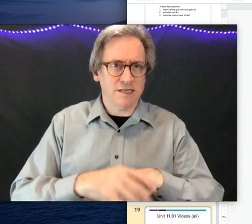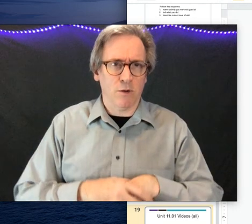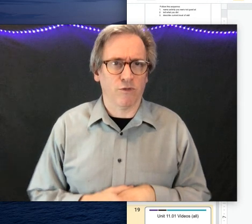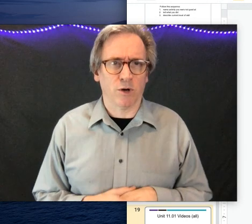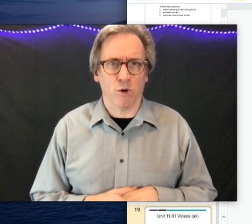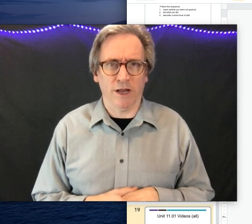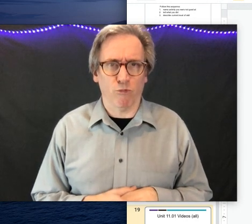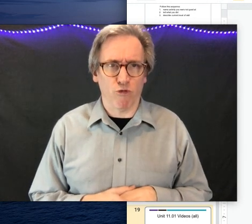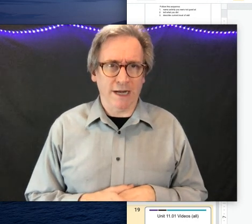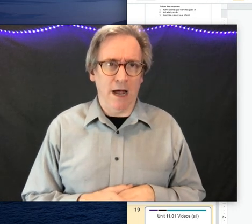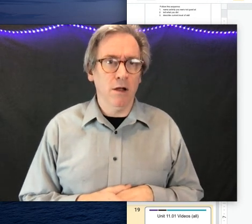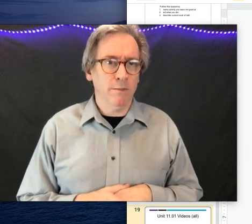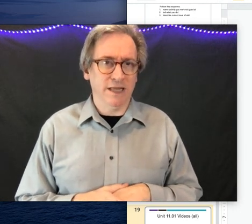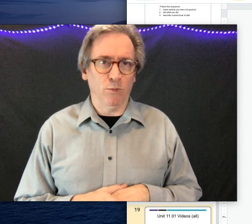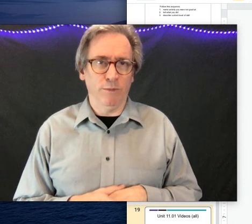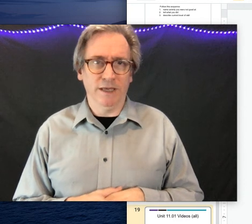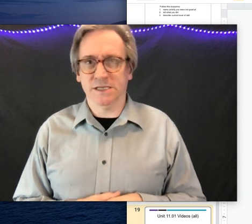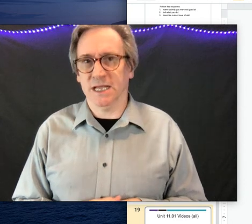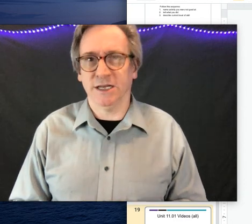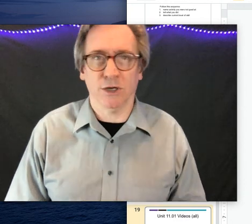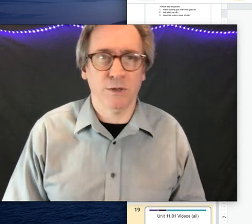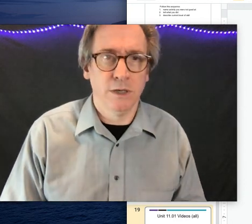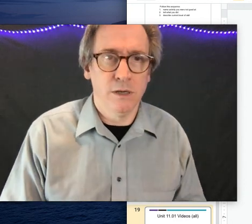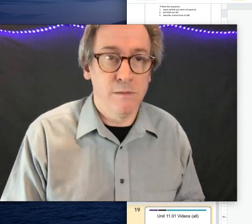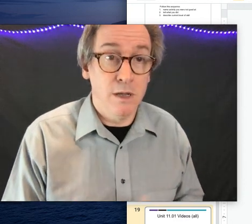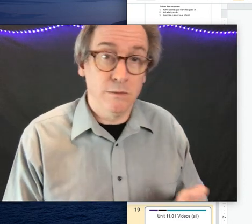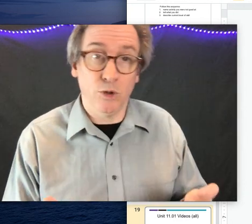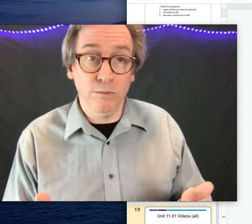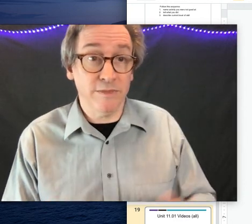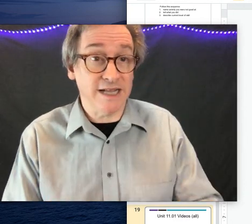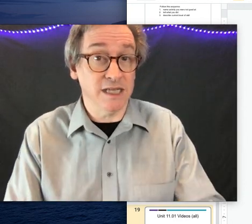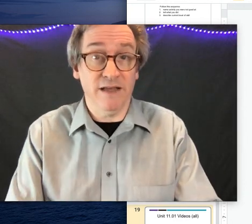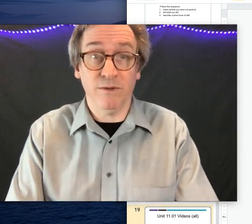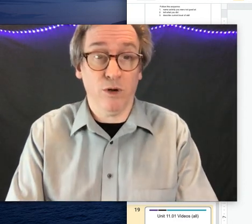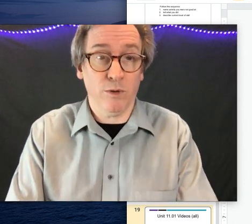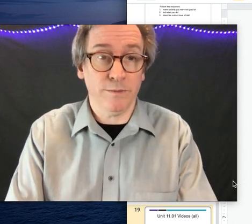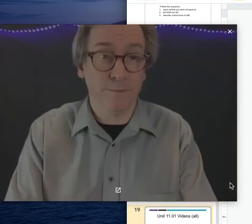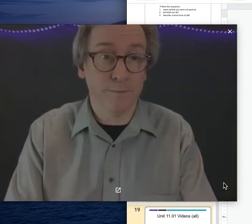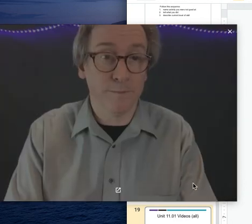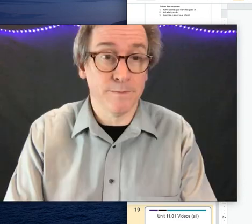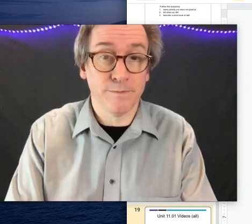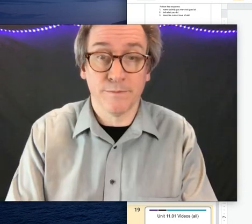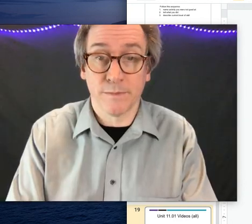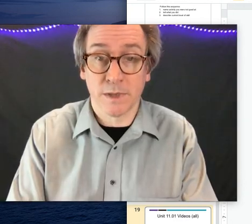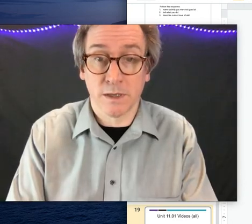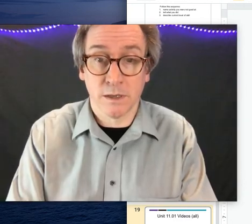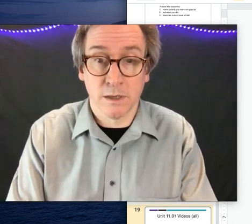here, it's not worth recording them right now. But they will be in the slideshow. Cool, that's 11.1.